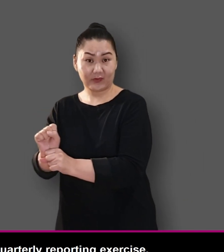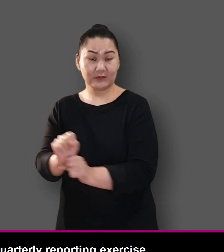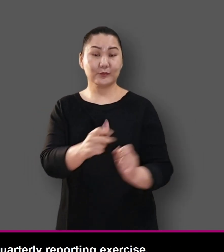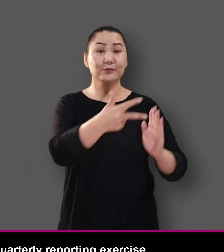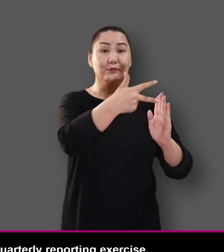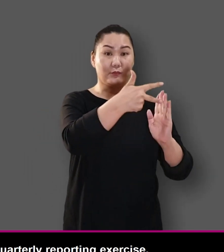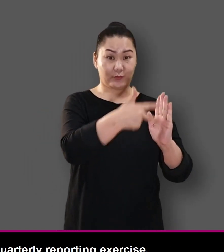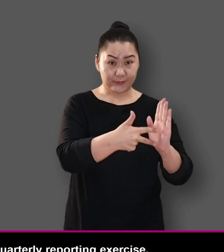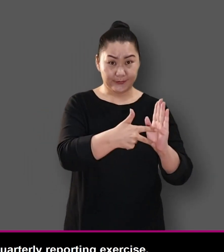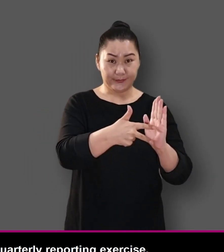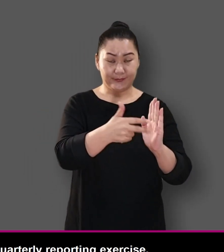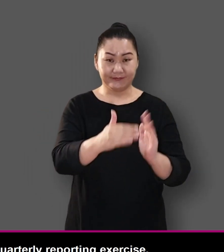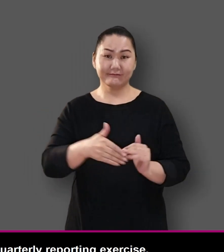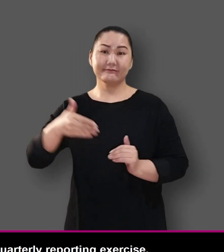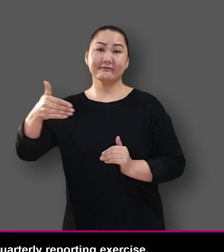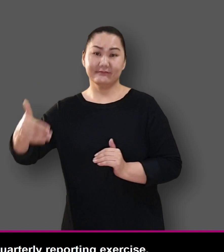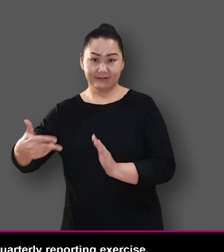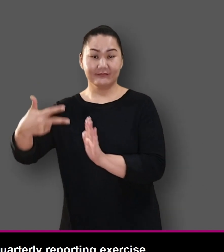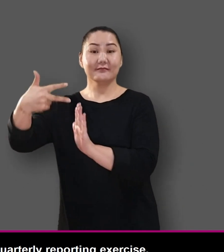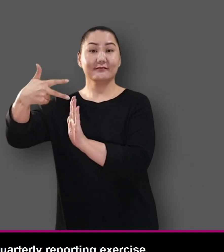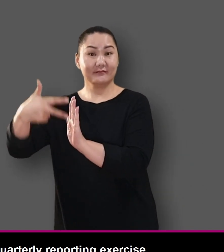and form part of the quarterly reporting exercise.